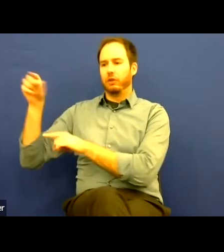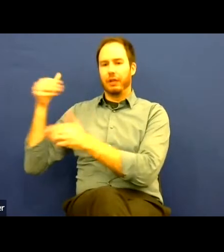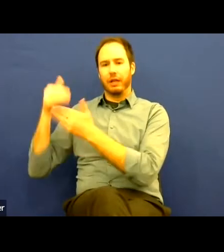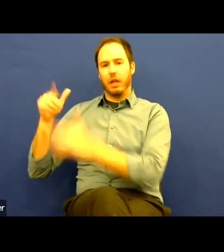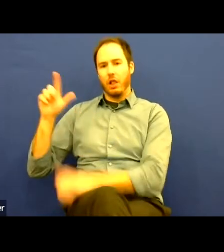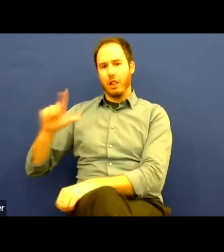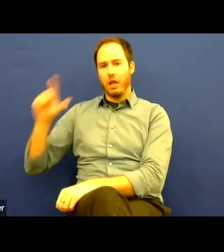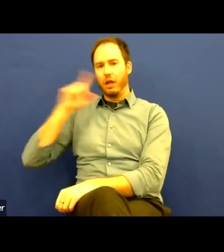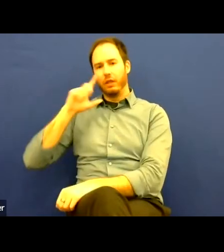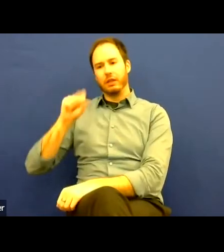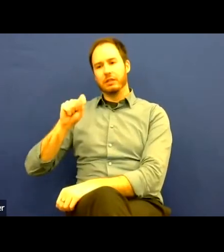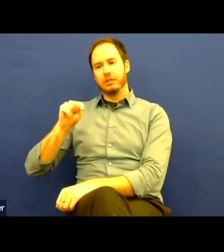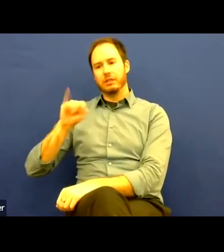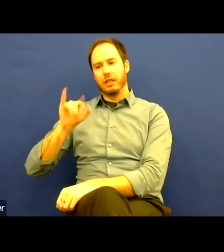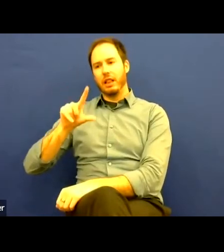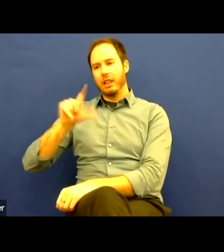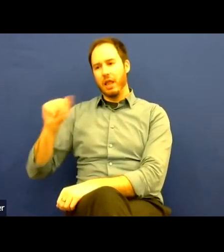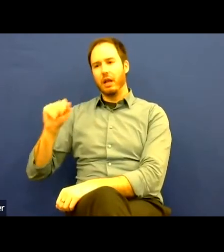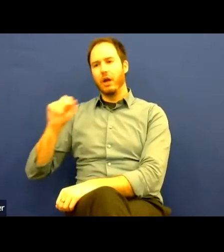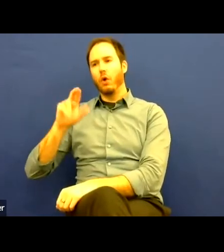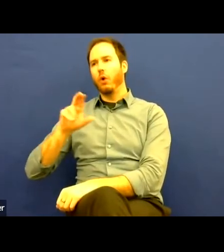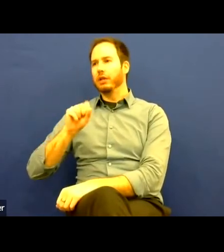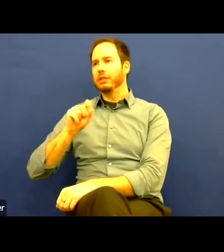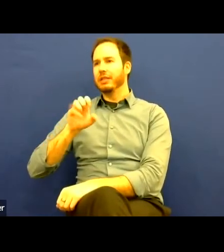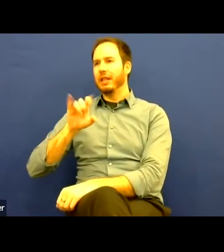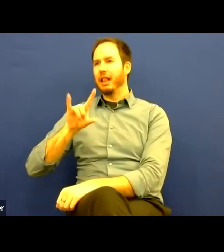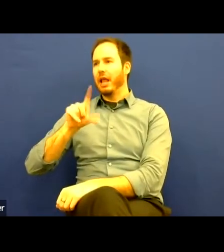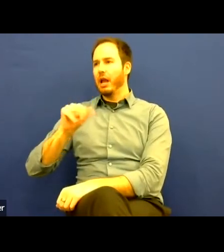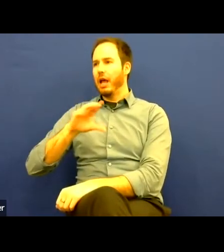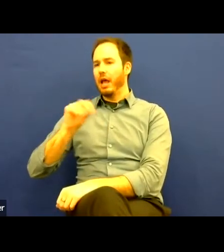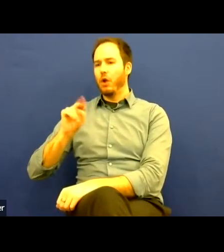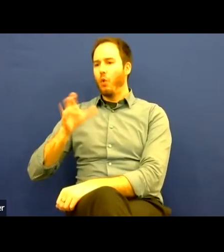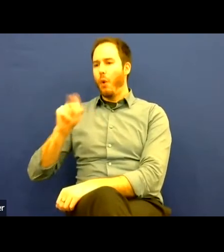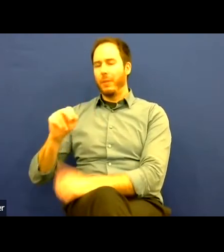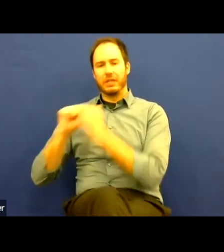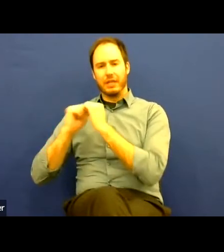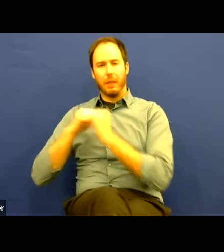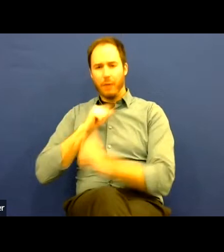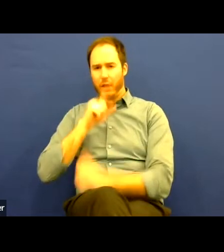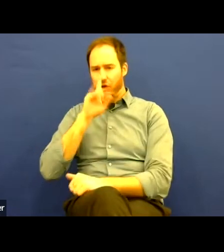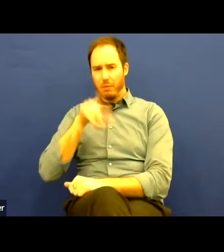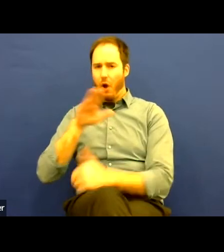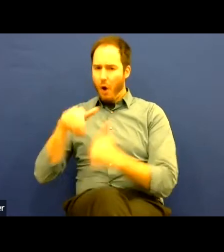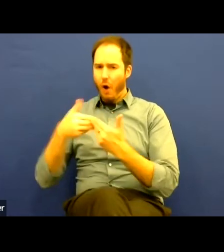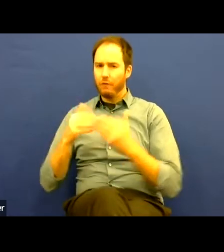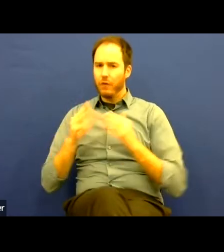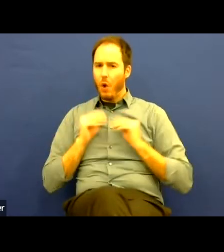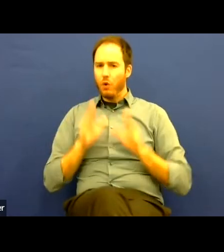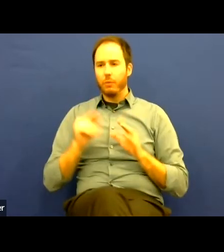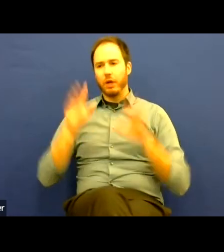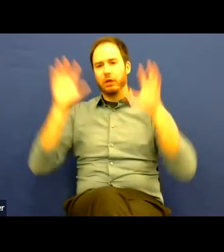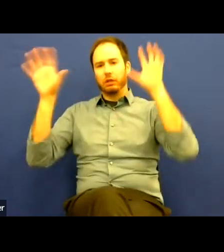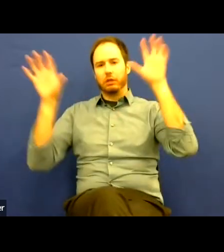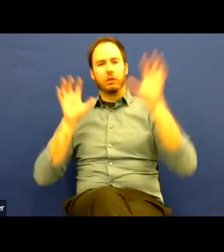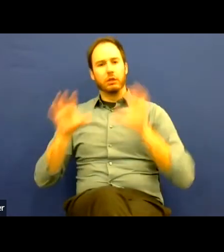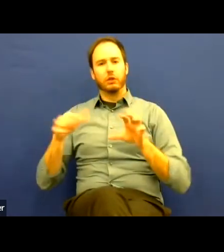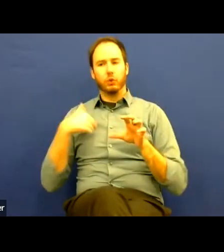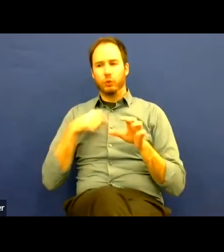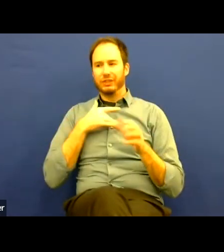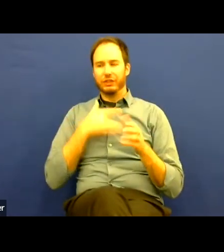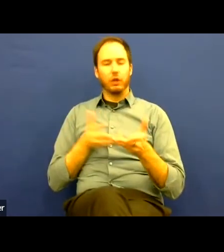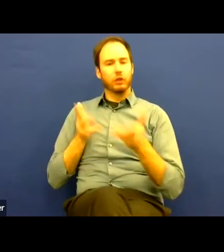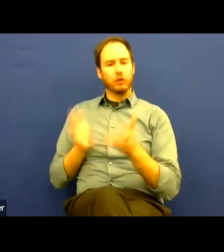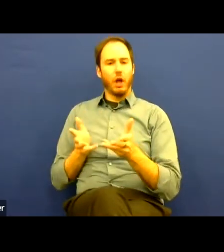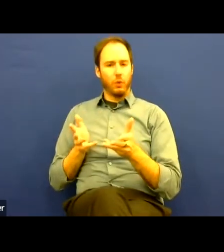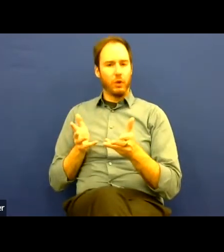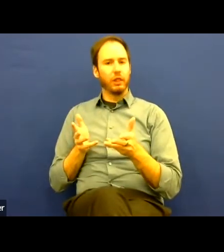are Spalletta or possibly Spalletta and Morgan together. I'm not positive on all those ownerships, but those are who we generally talk to when